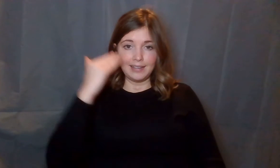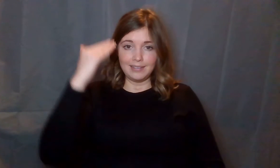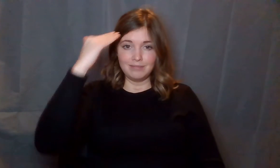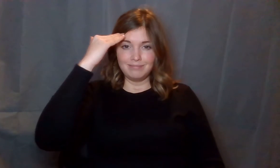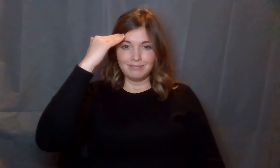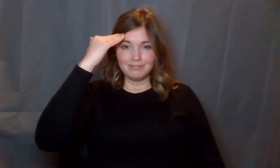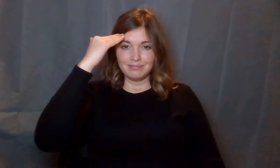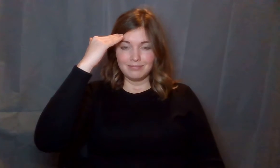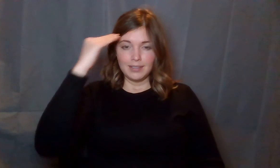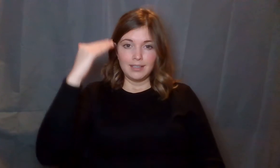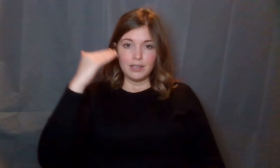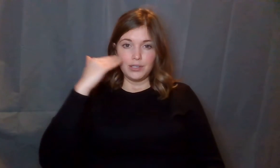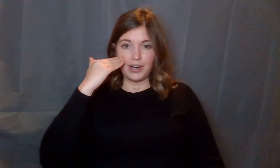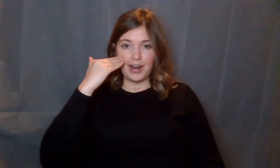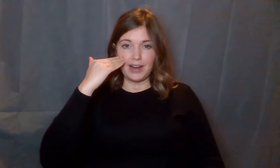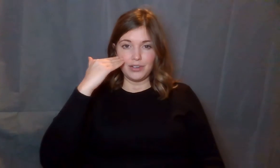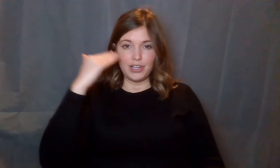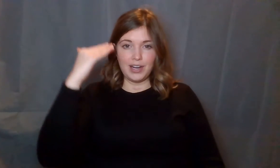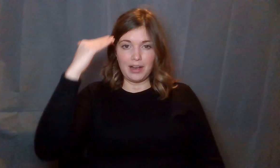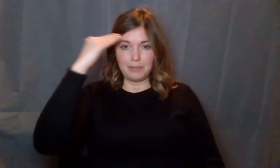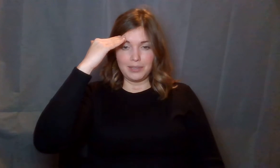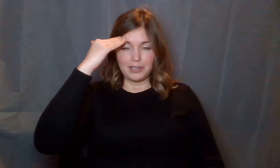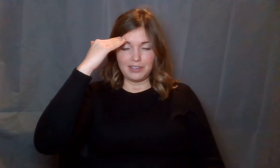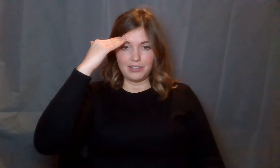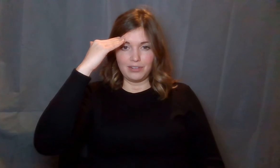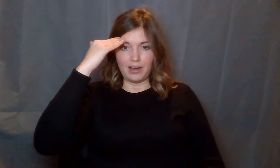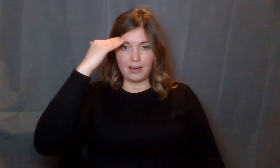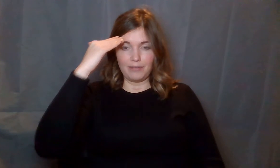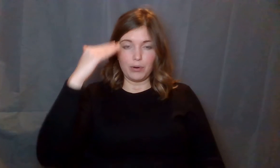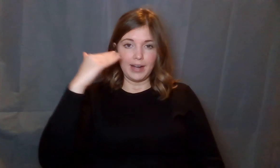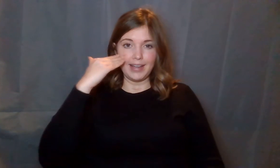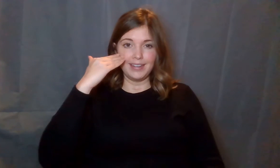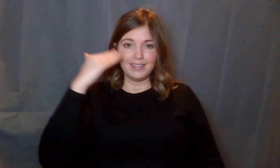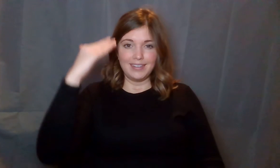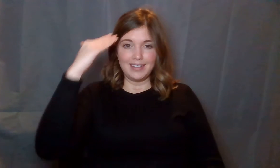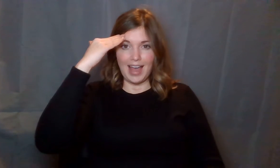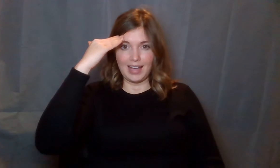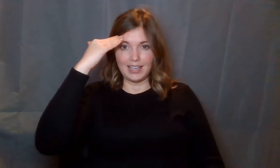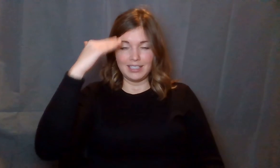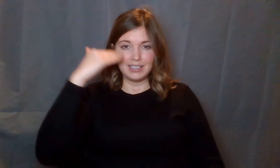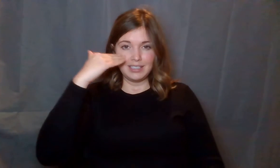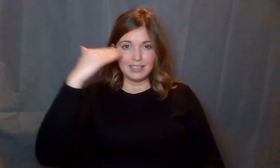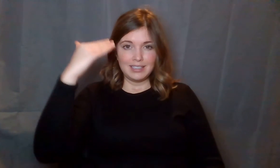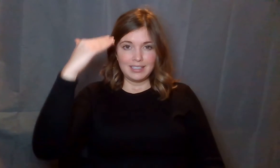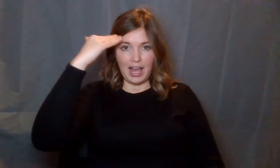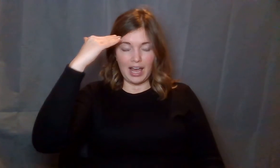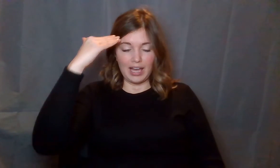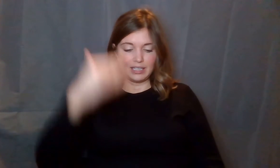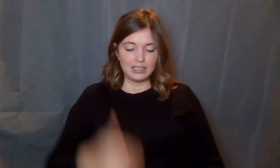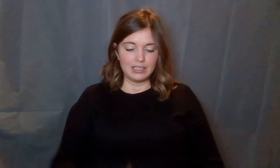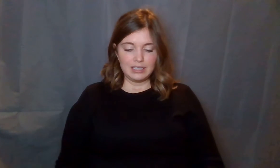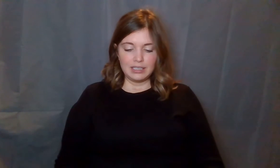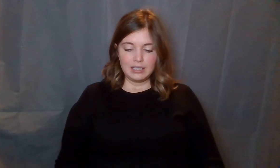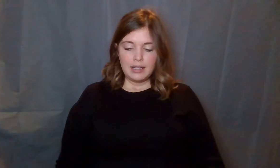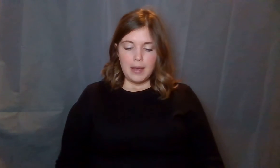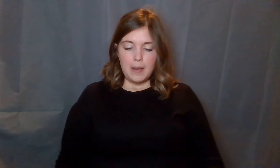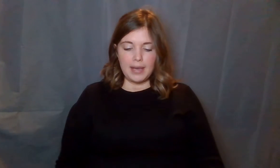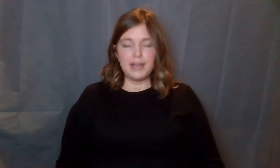Head. Start on your cheek up to your forehead. Head. Head. Pain